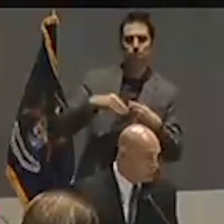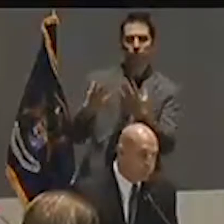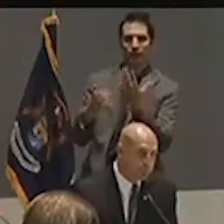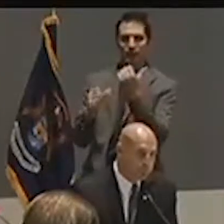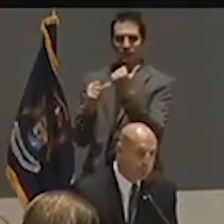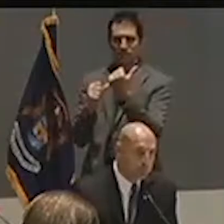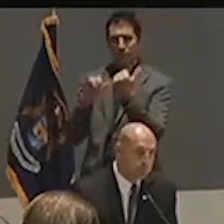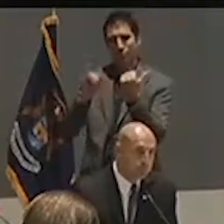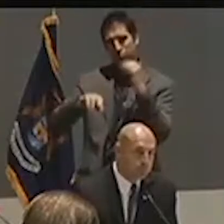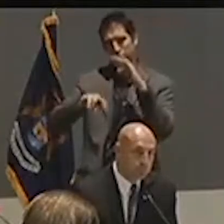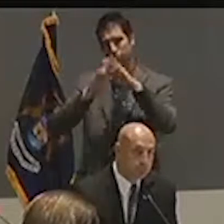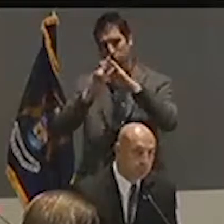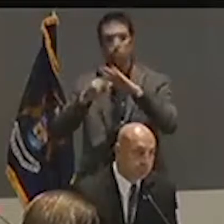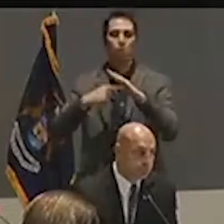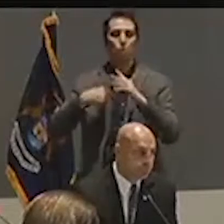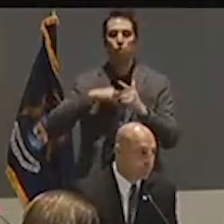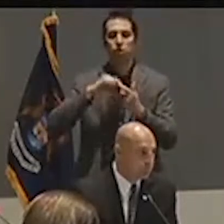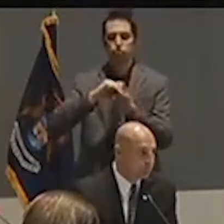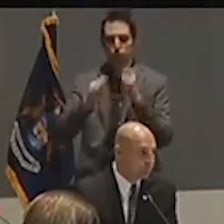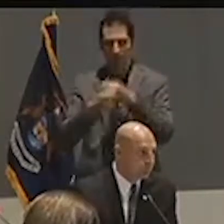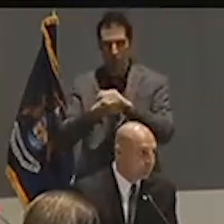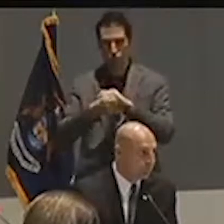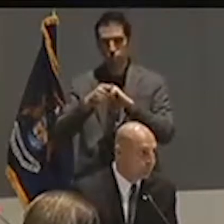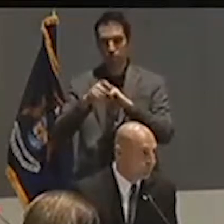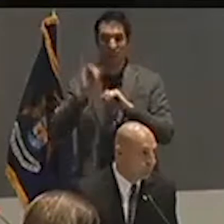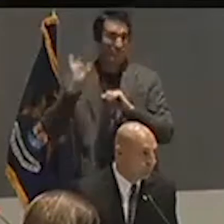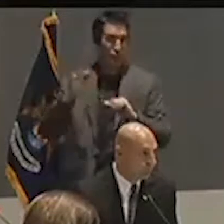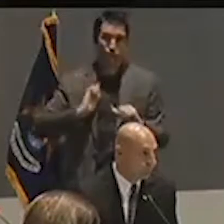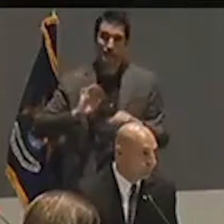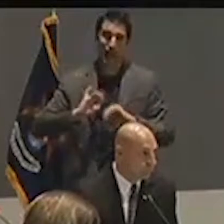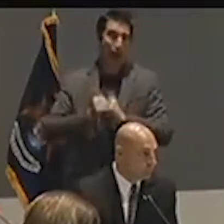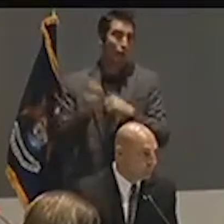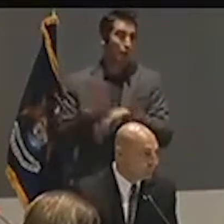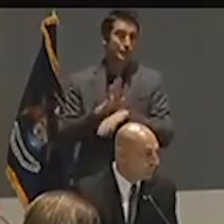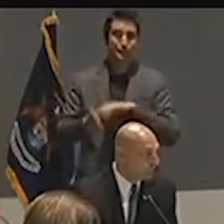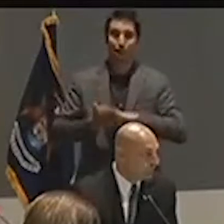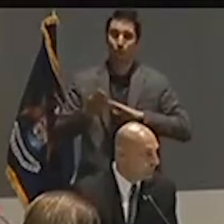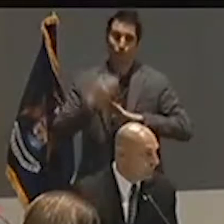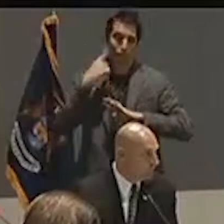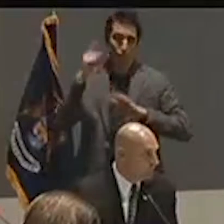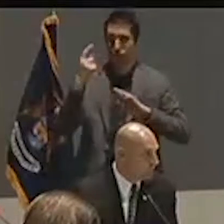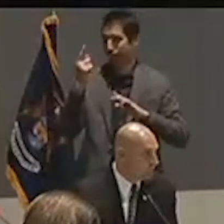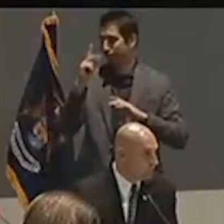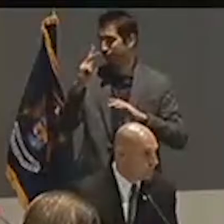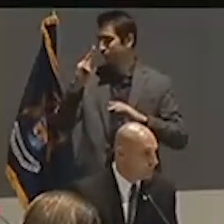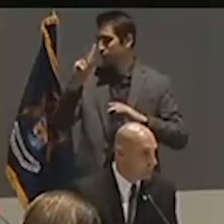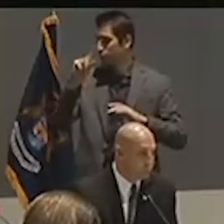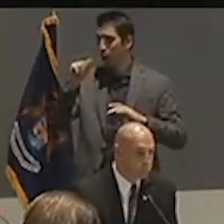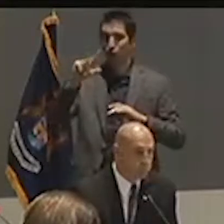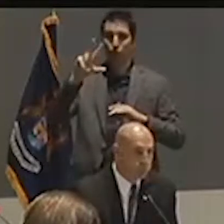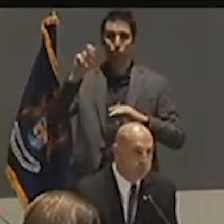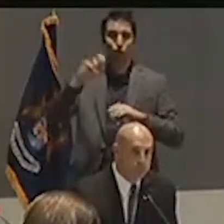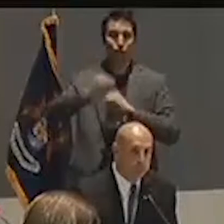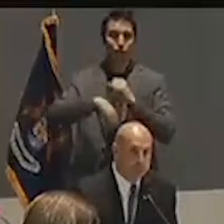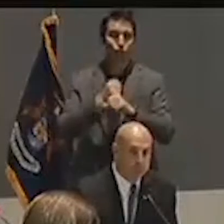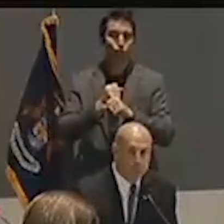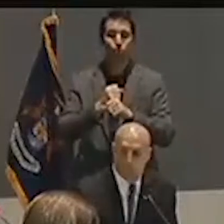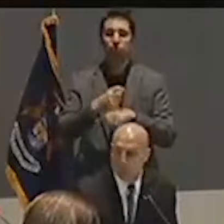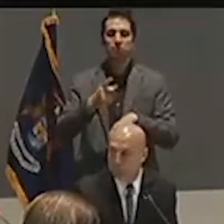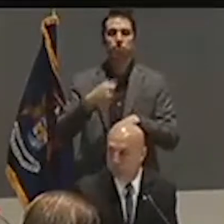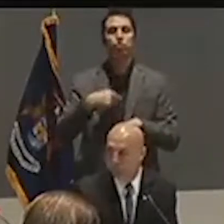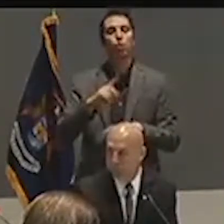and changed the whole procedure at the state level, and that was the practice for decades. So we changed the practice so they could actually work with